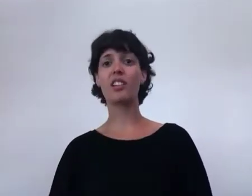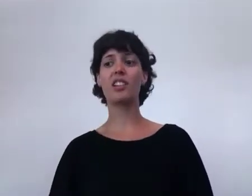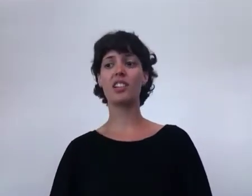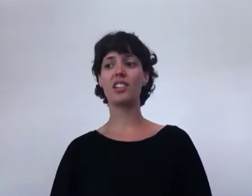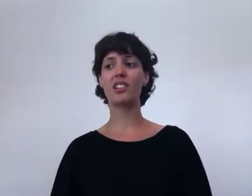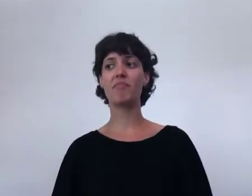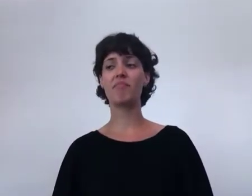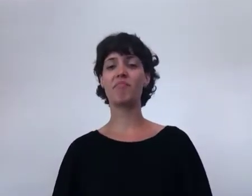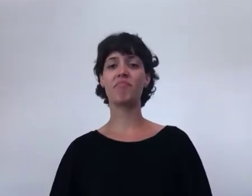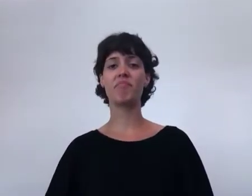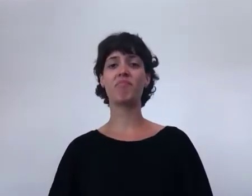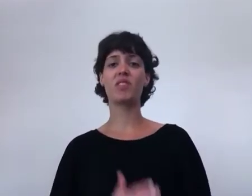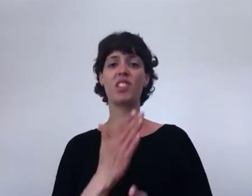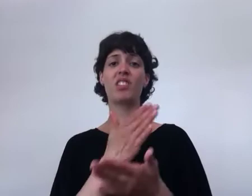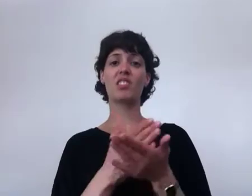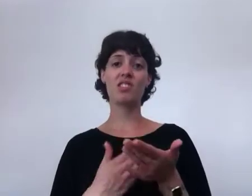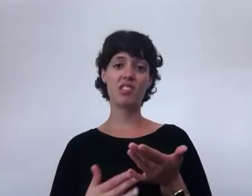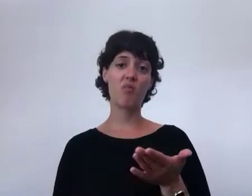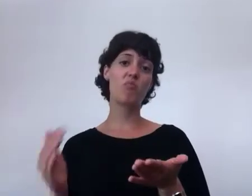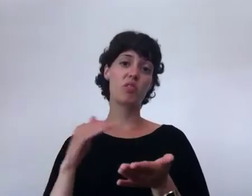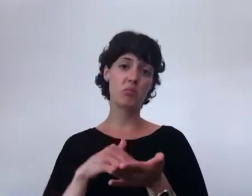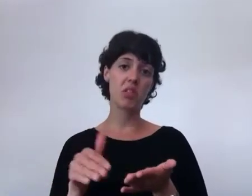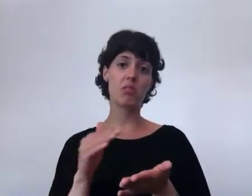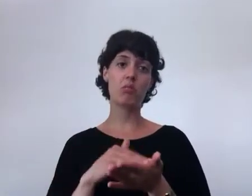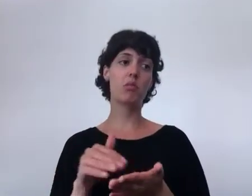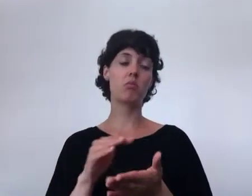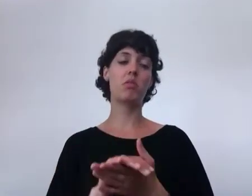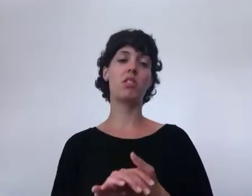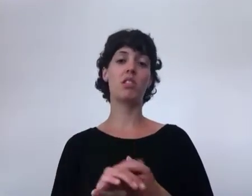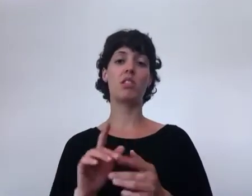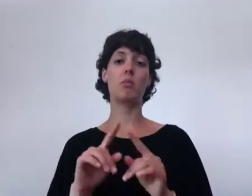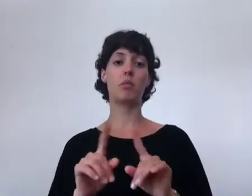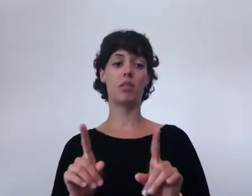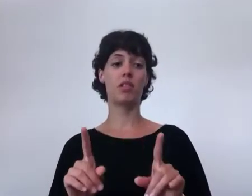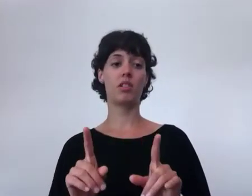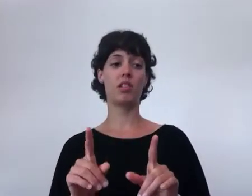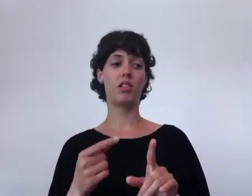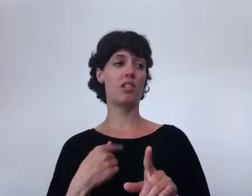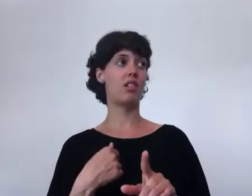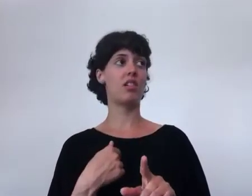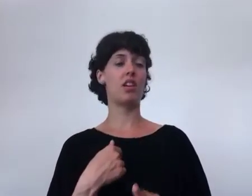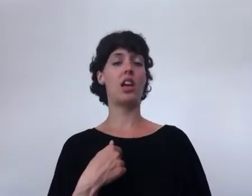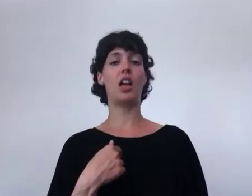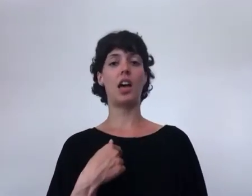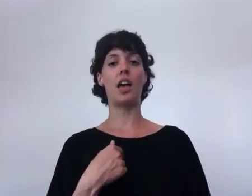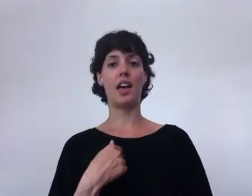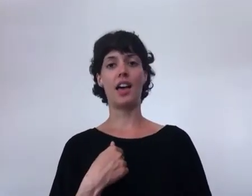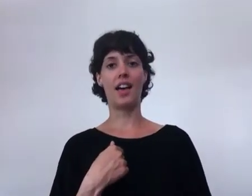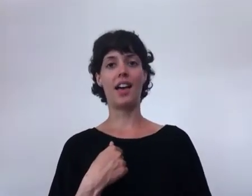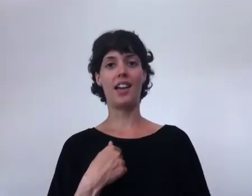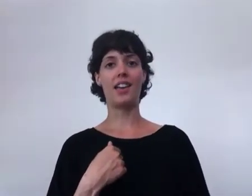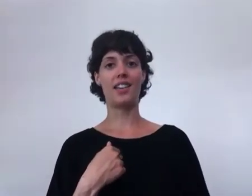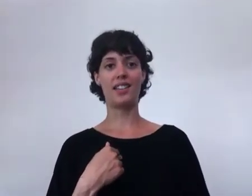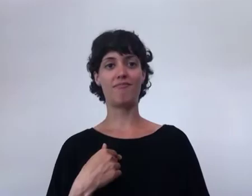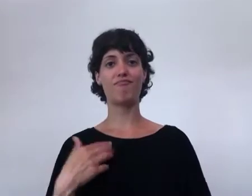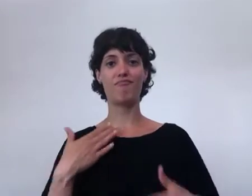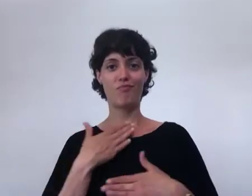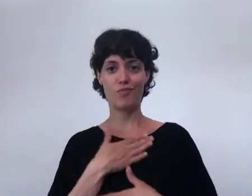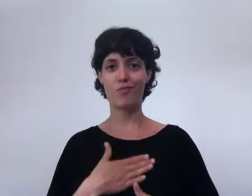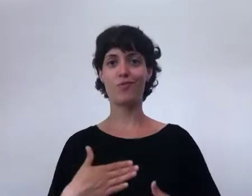is continuing to follow developments concerning that deadly tornado that struck Oklahoma yesterday. We hope you will stay tuned to your public radio station